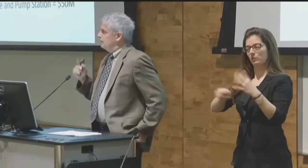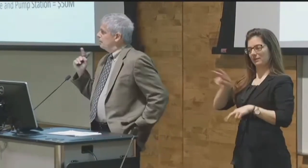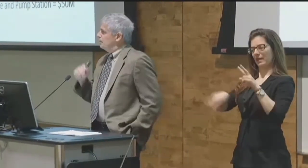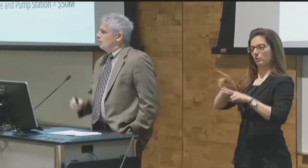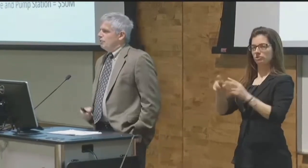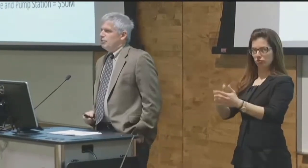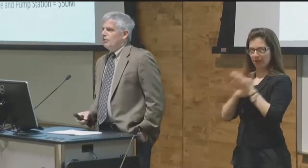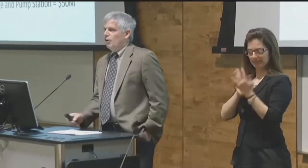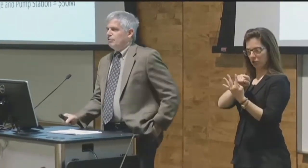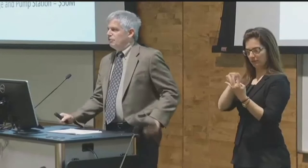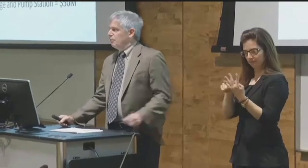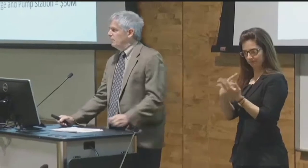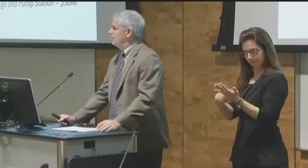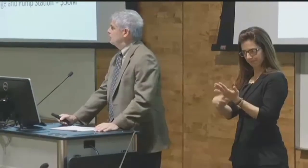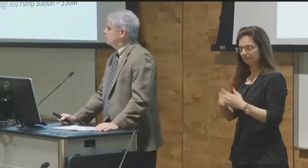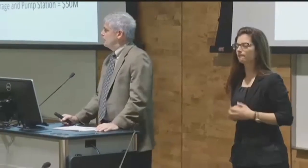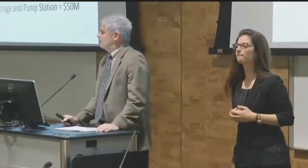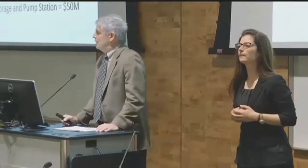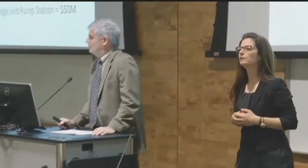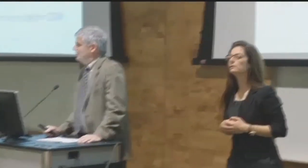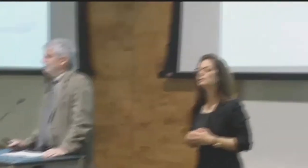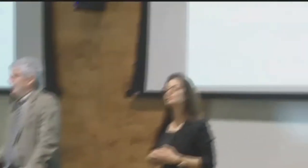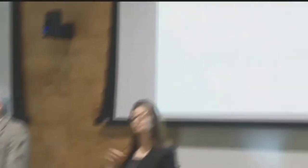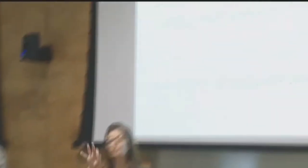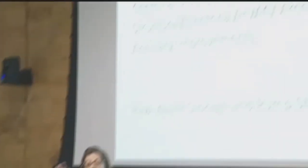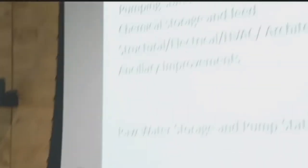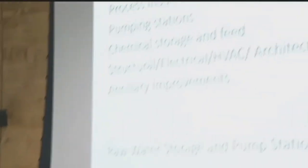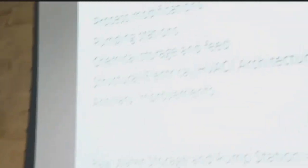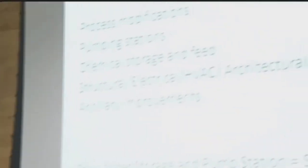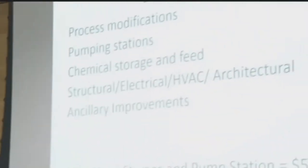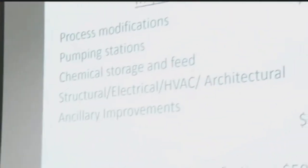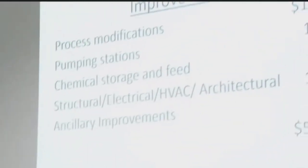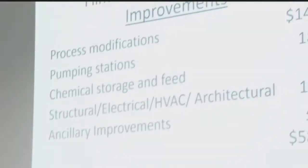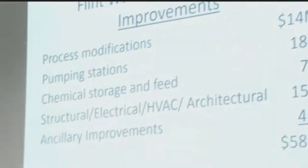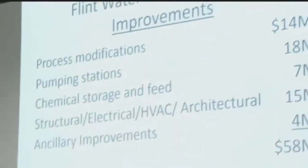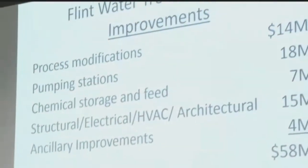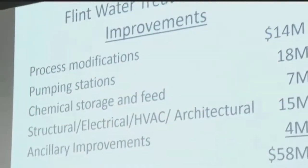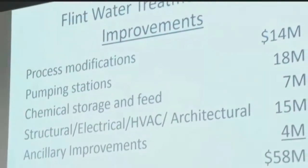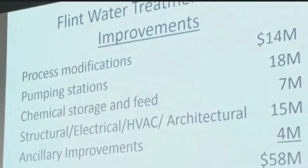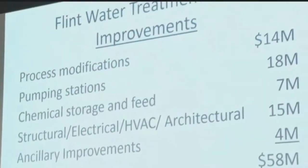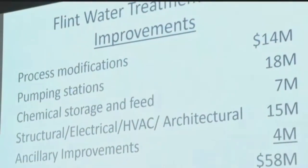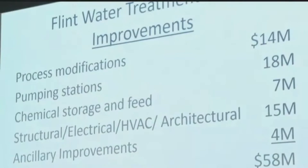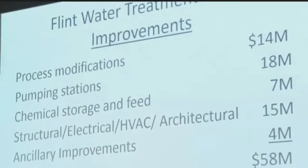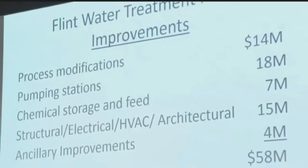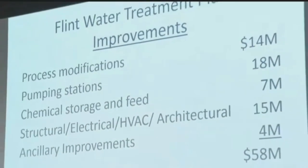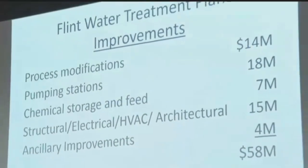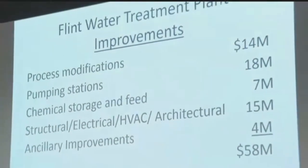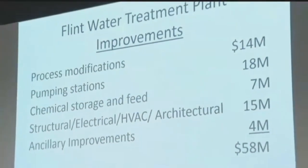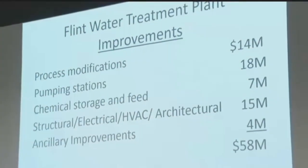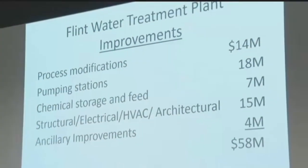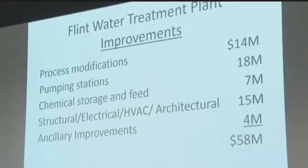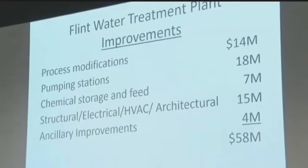So what is it going to cost for us to renovate the Flint treatment plant? We didn't have an answer when we started this analysis, so we brought in some of the best minds in the country